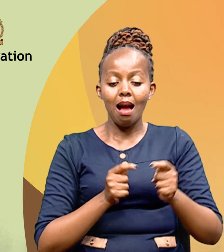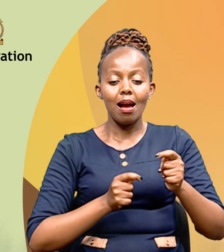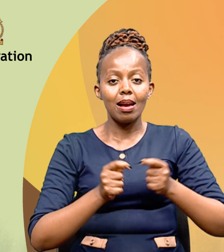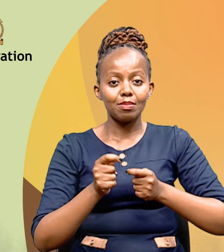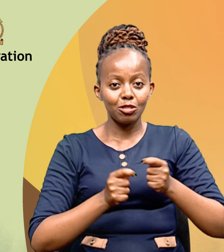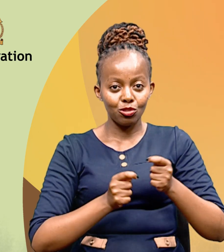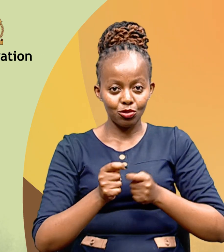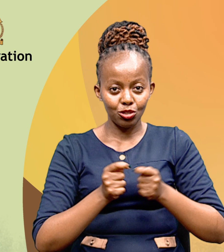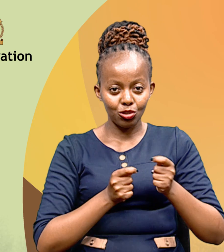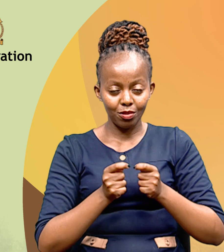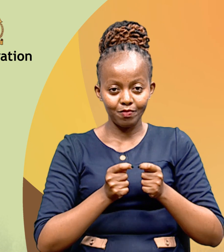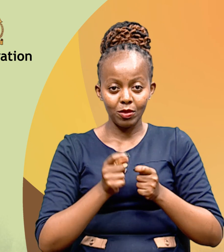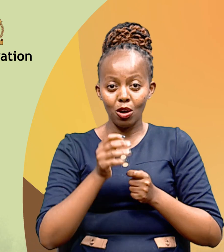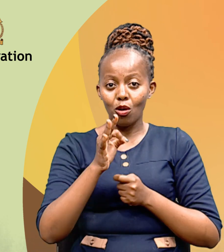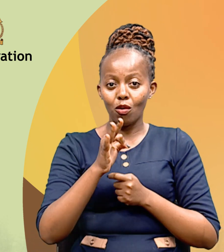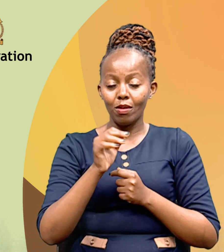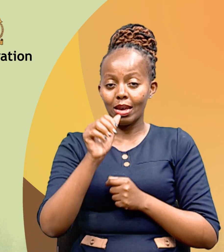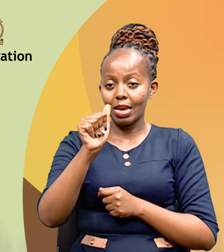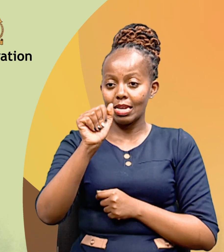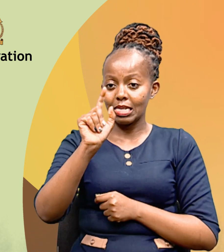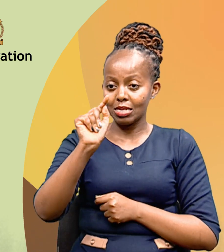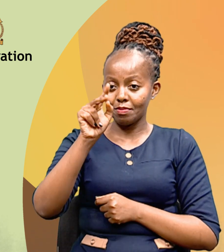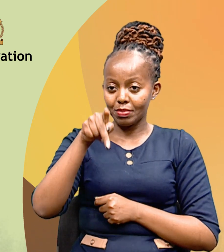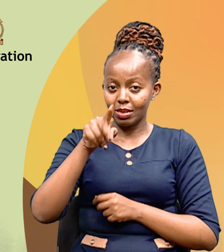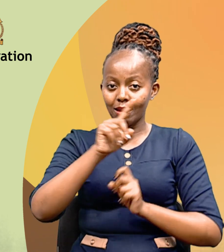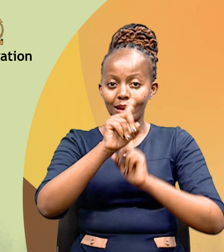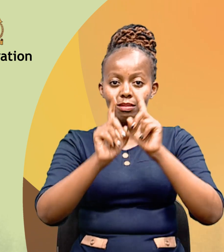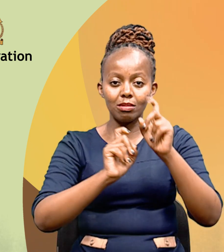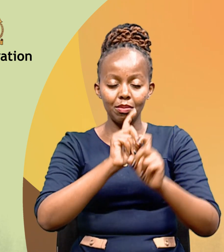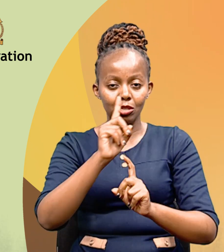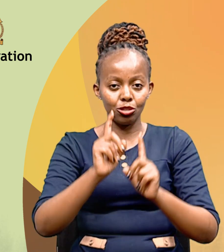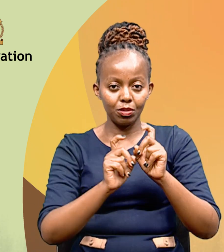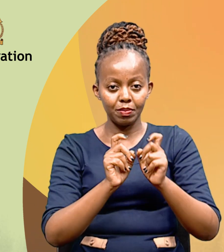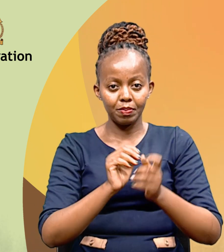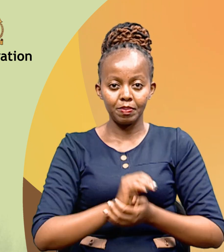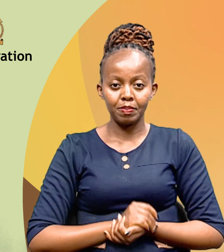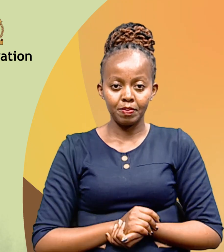Administration of the ATP examination.